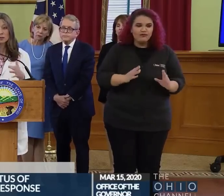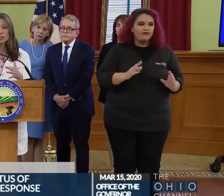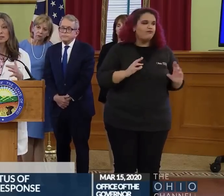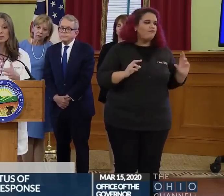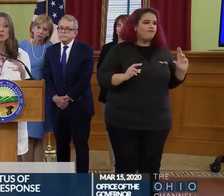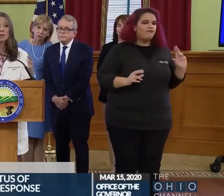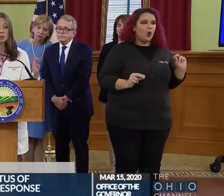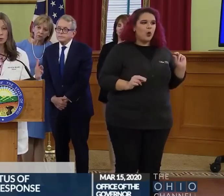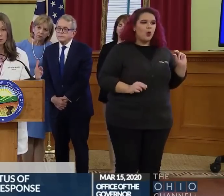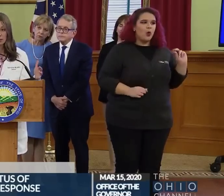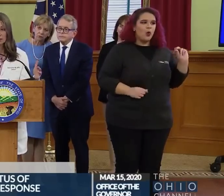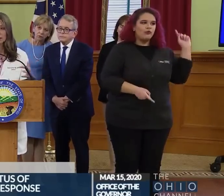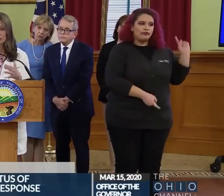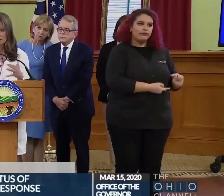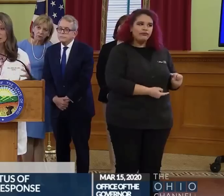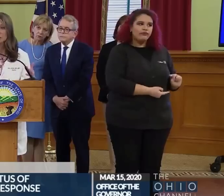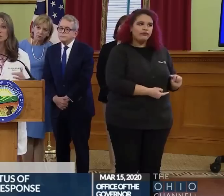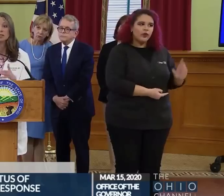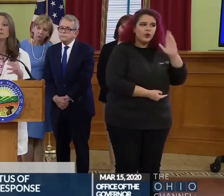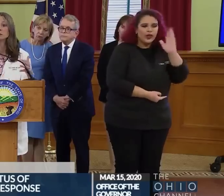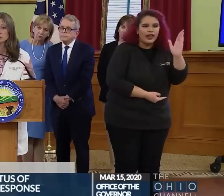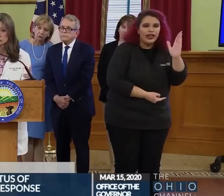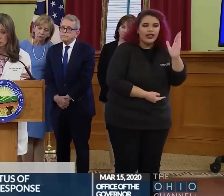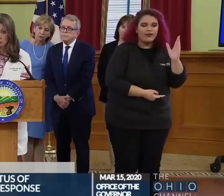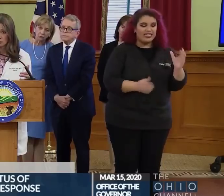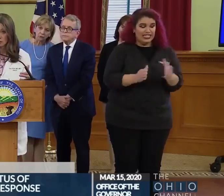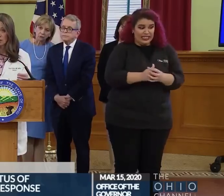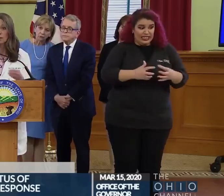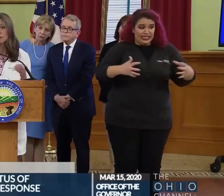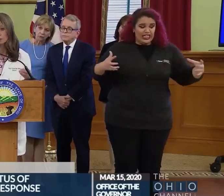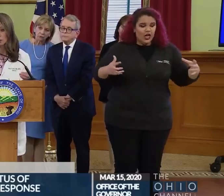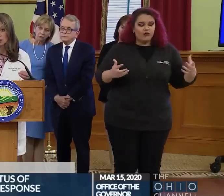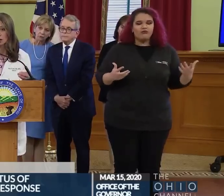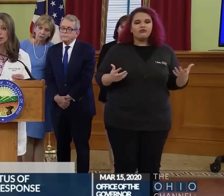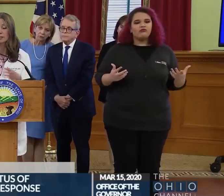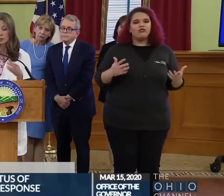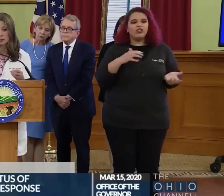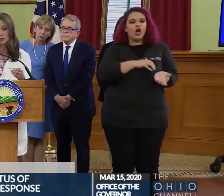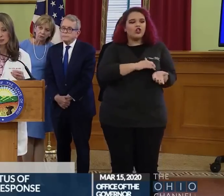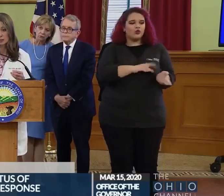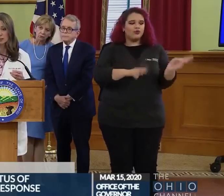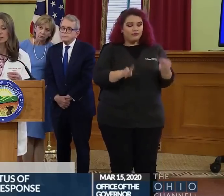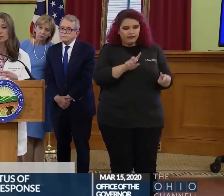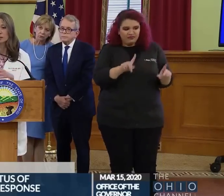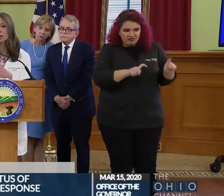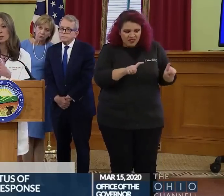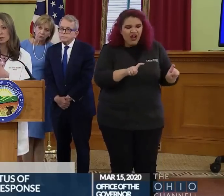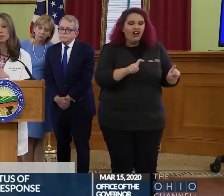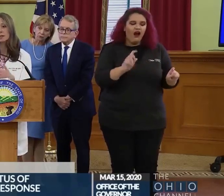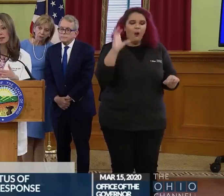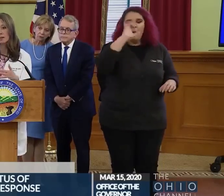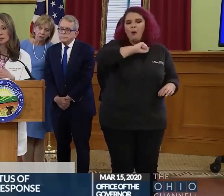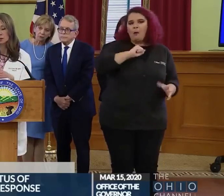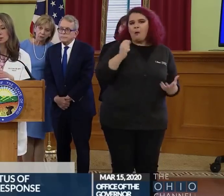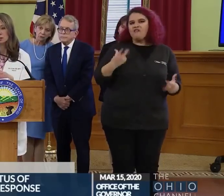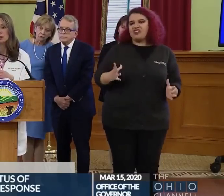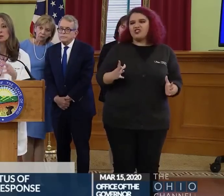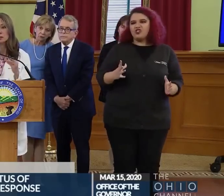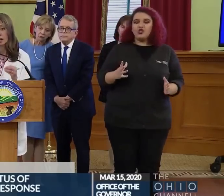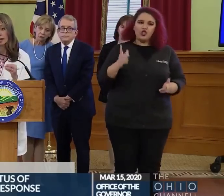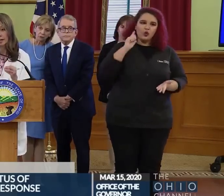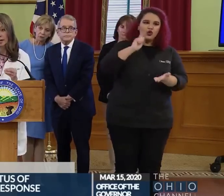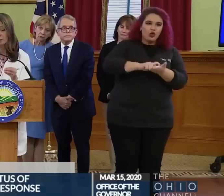You'll see that this will get so big that eventually we'll just have to assume that people are and treated as such. And so you're seeing that evolution.